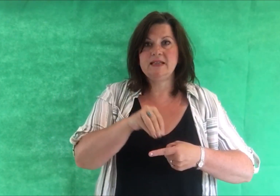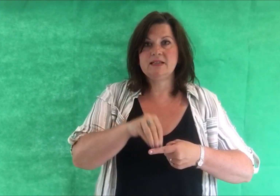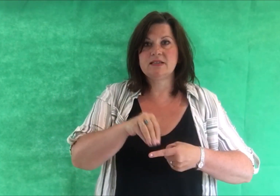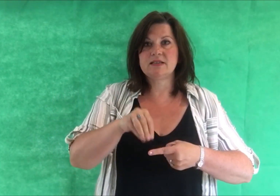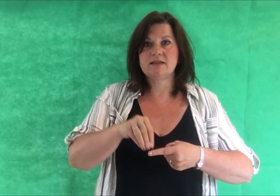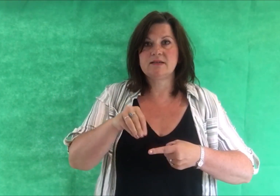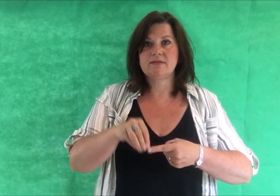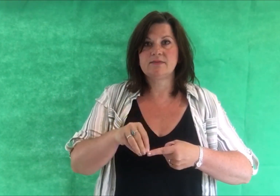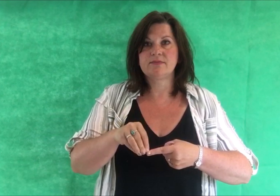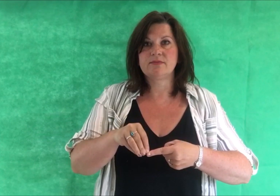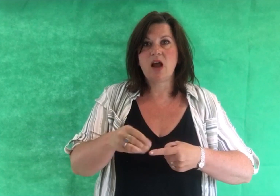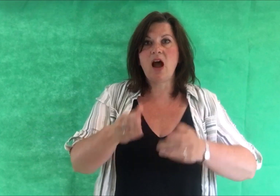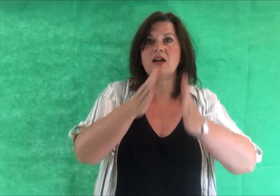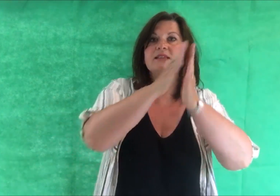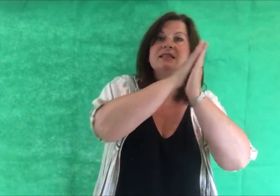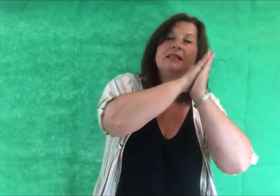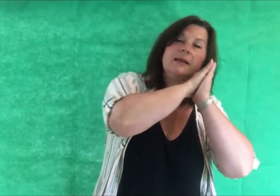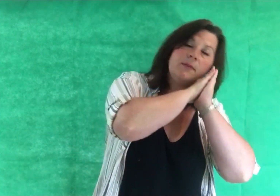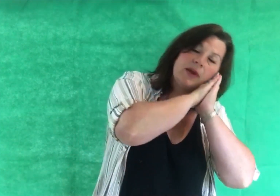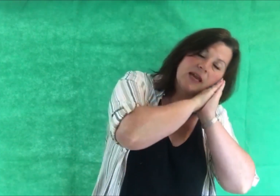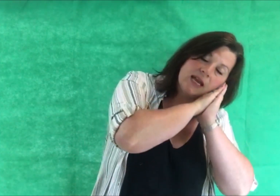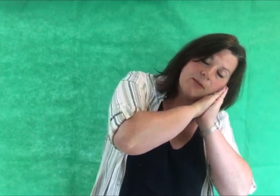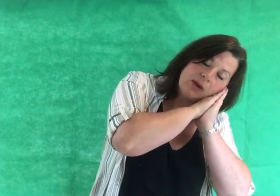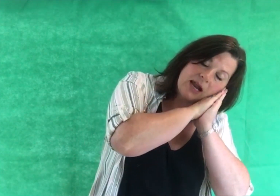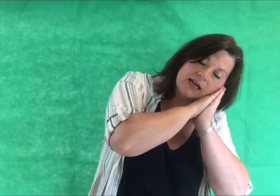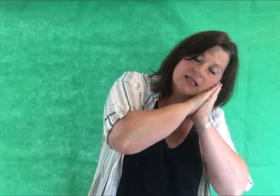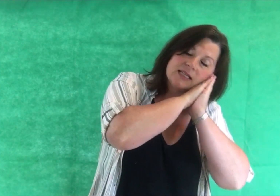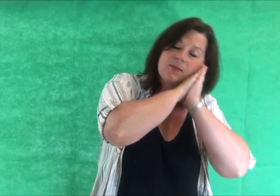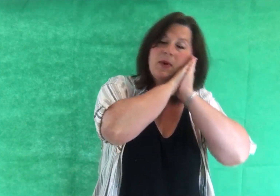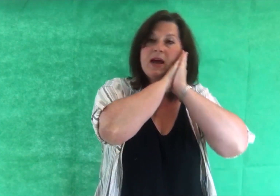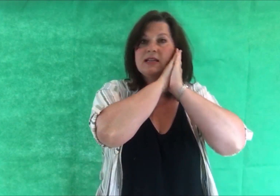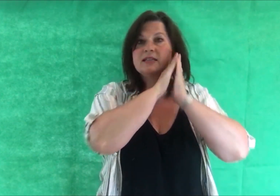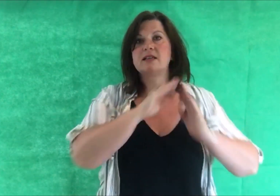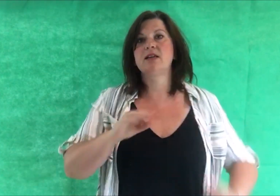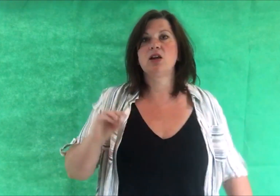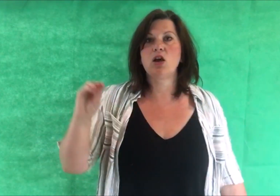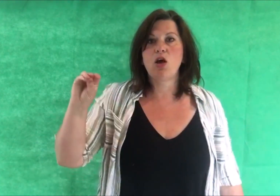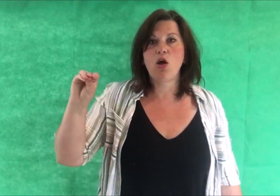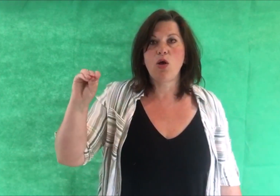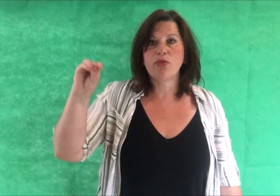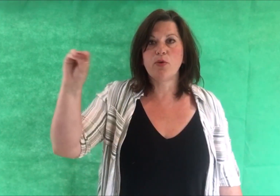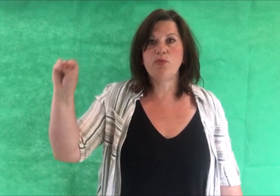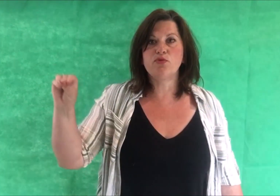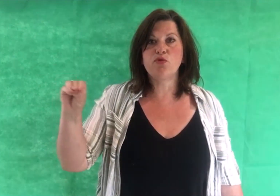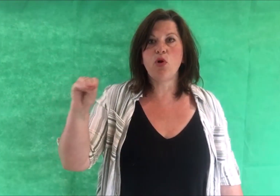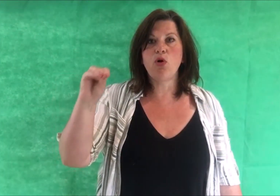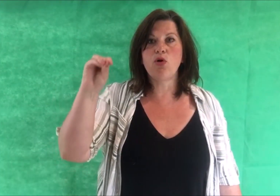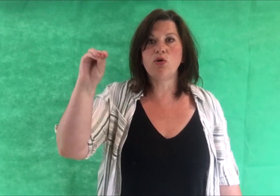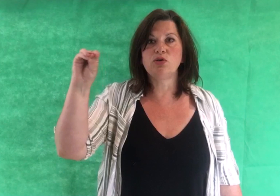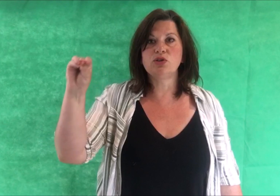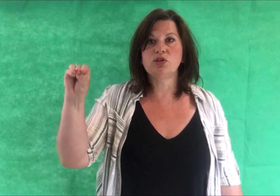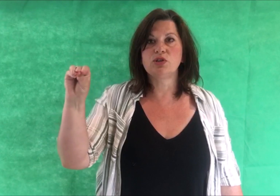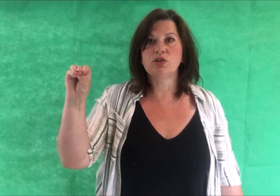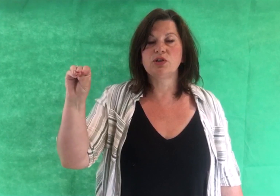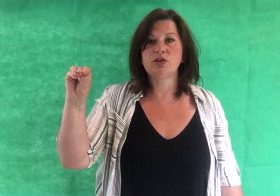beans are sleeping in a blankety bed. The broad